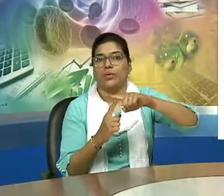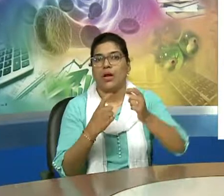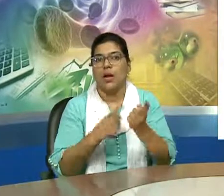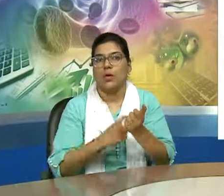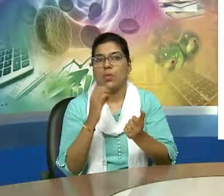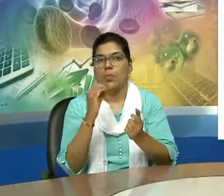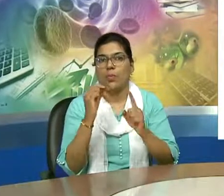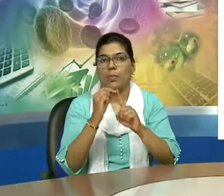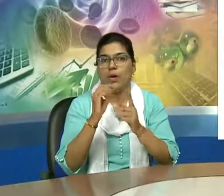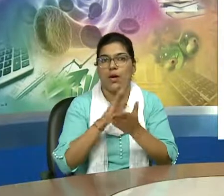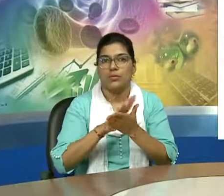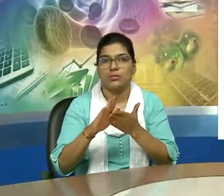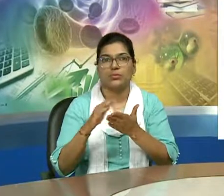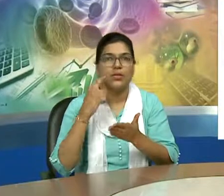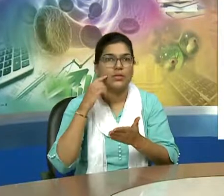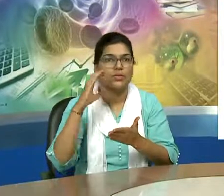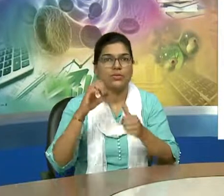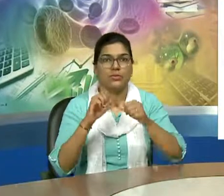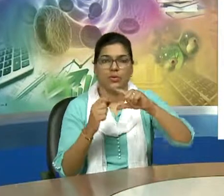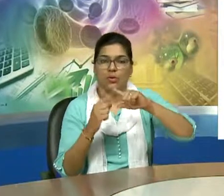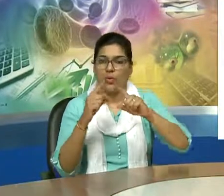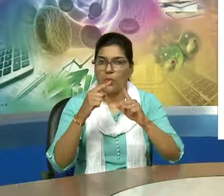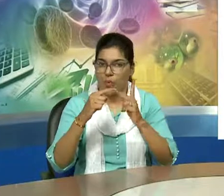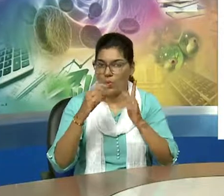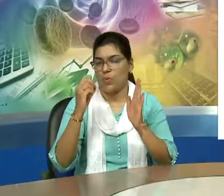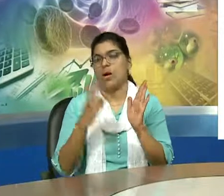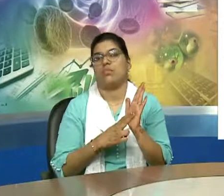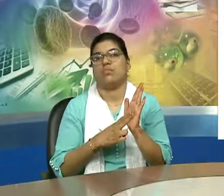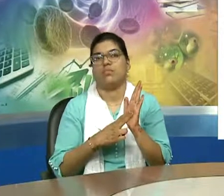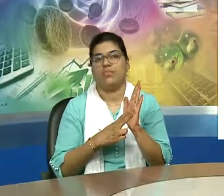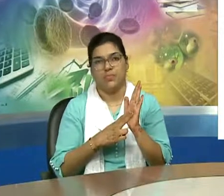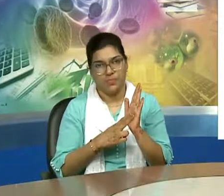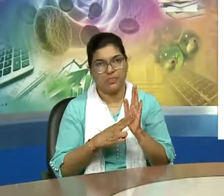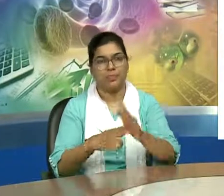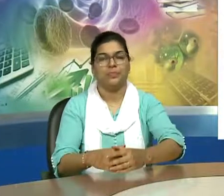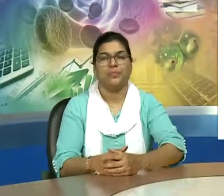And that whole process is known as eutrophication.